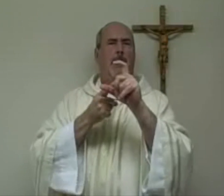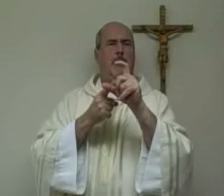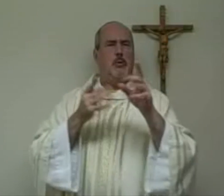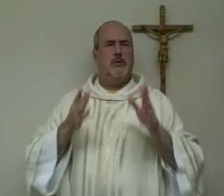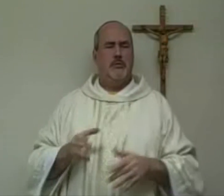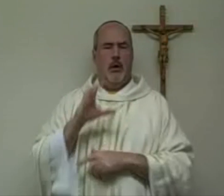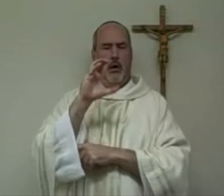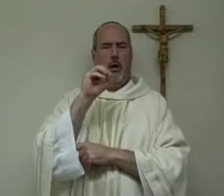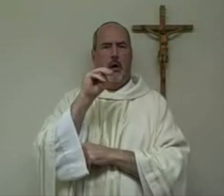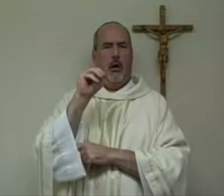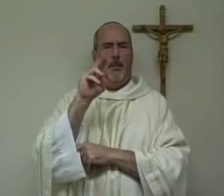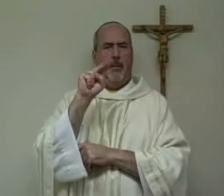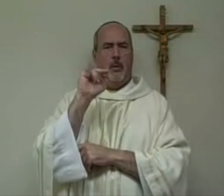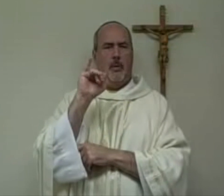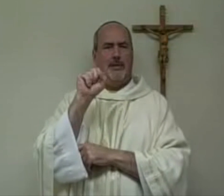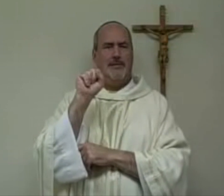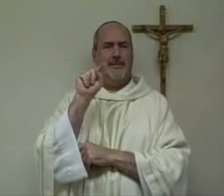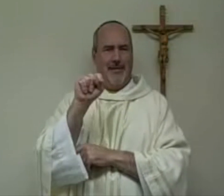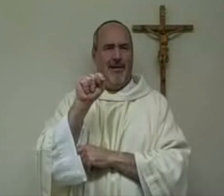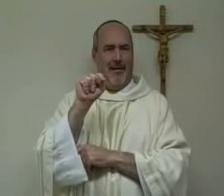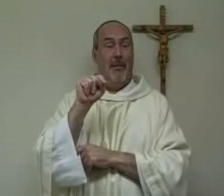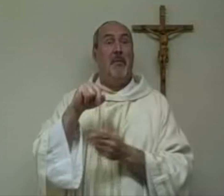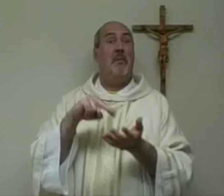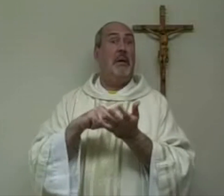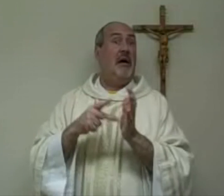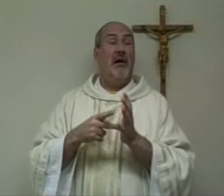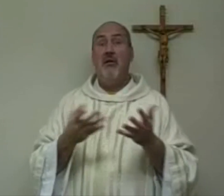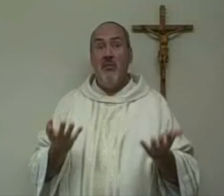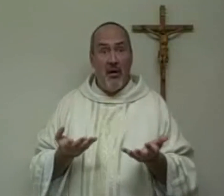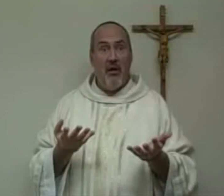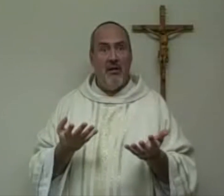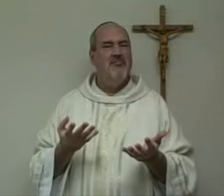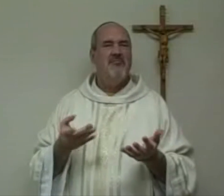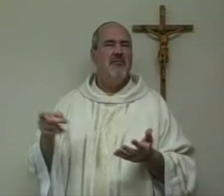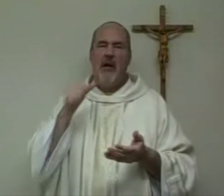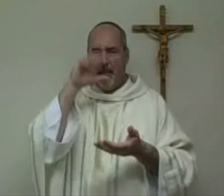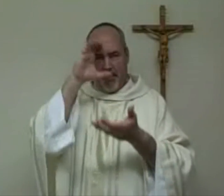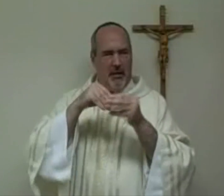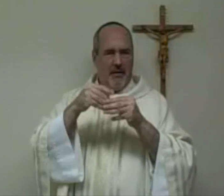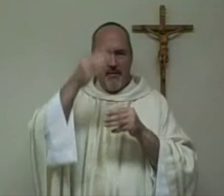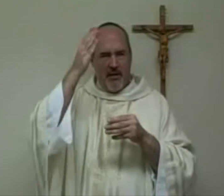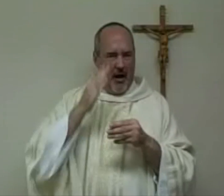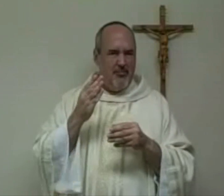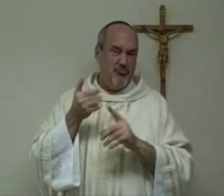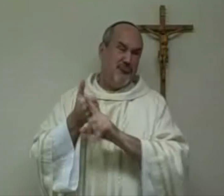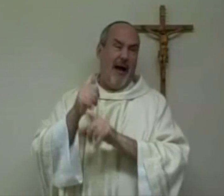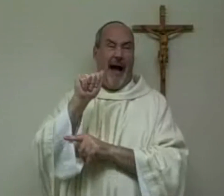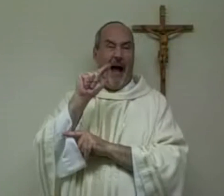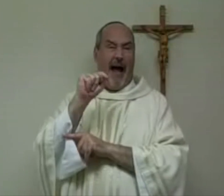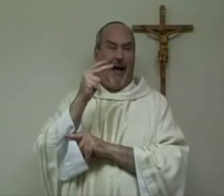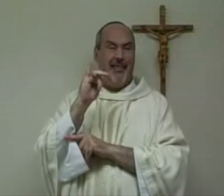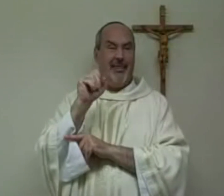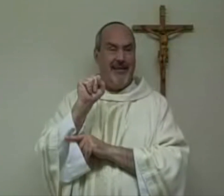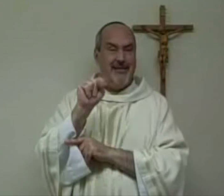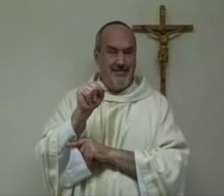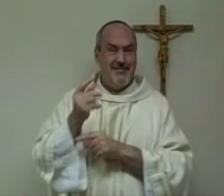Now, Gorbachev was a communist himself, which meant that he didn't believe in God. He